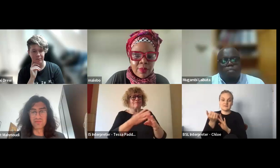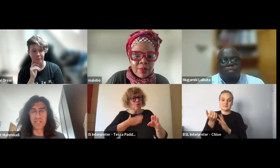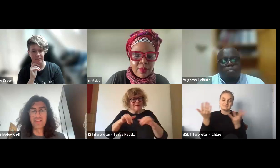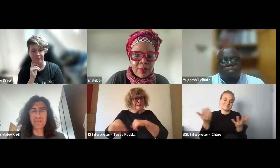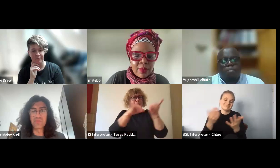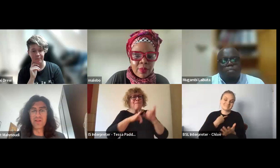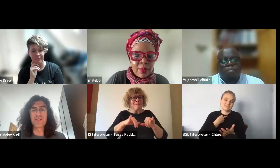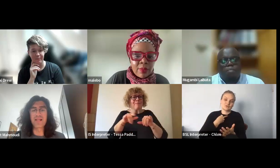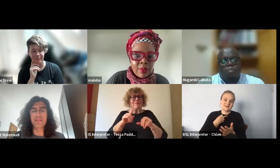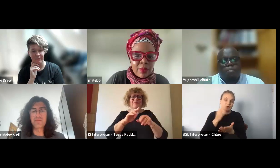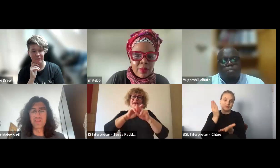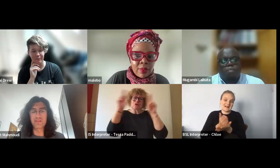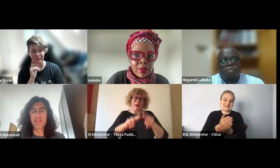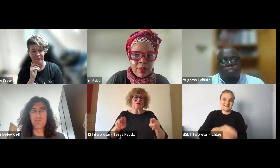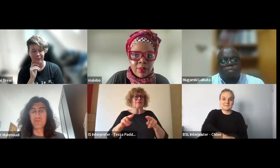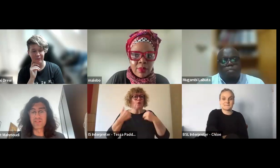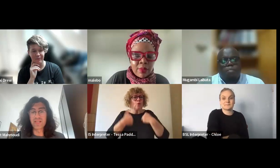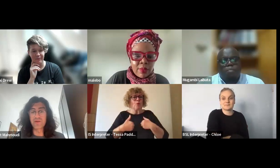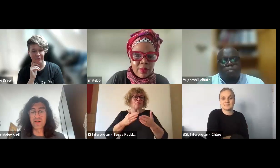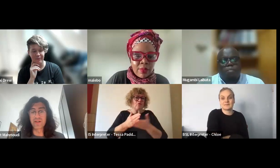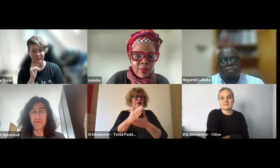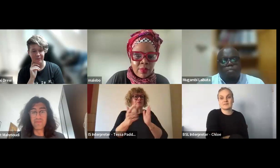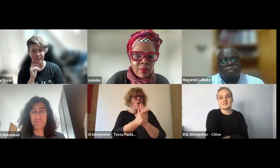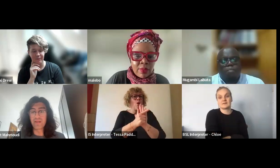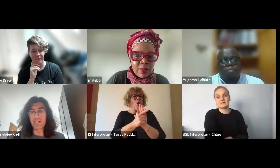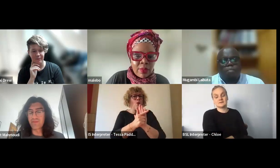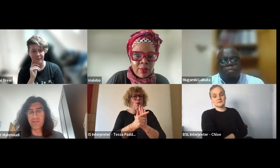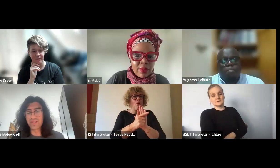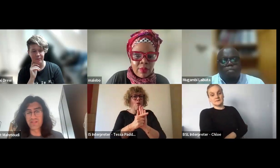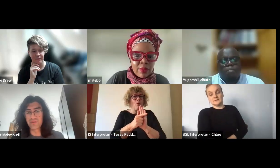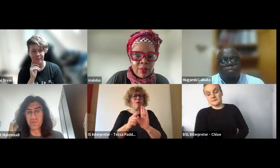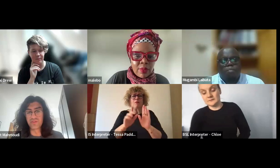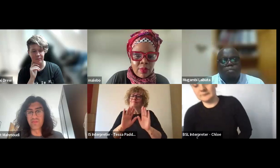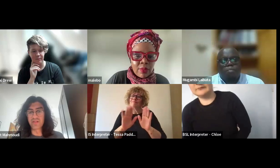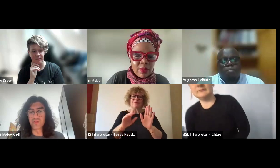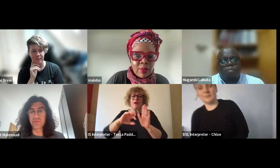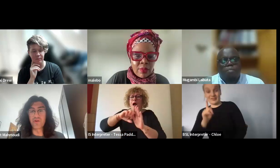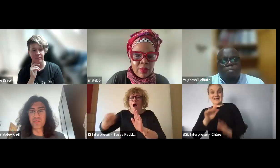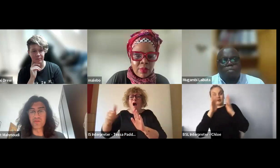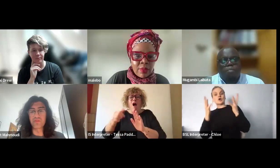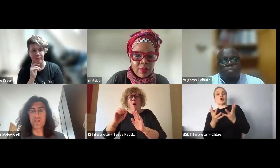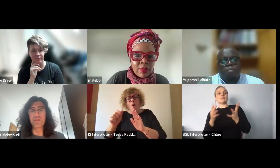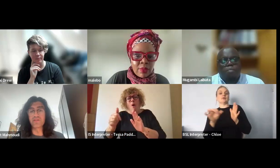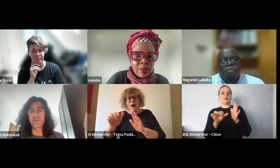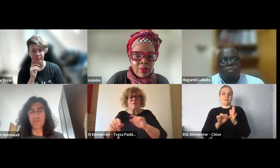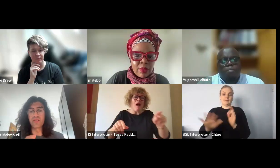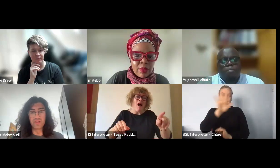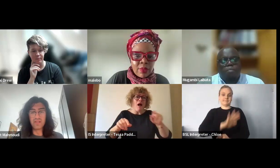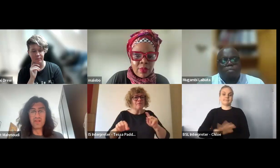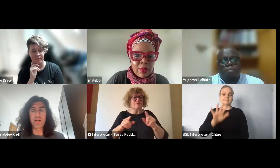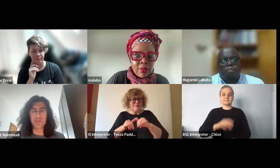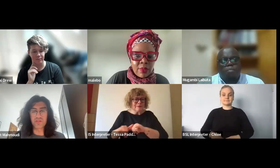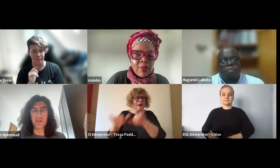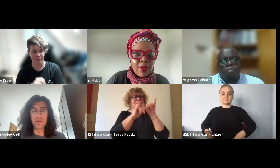that's a reality in the policy landscape that we've witnessed anywhere. And yeah, I think that's a global phenomenon which you're pointing to there, Mugambi, in terms of